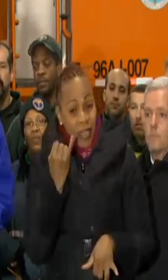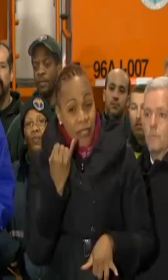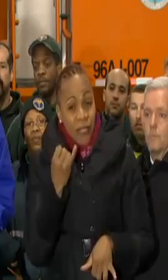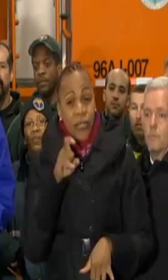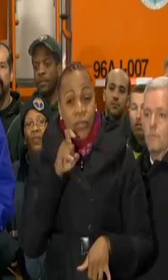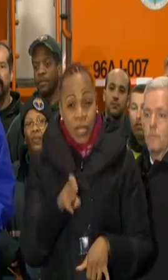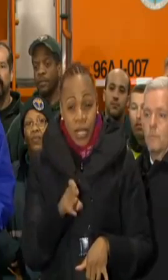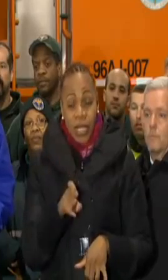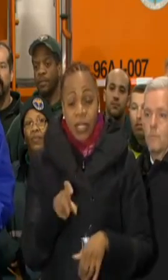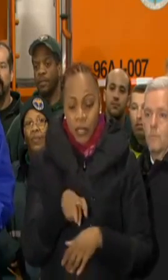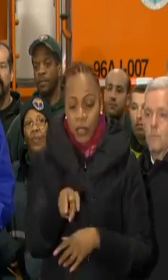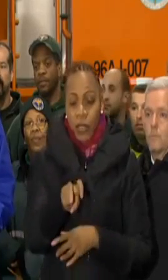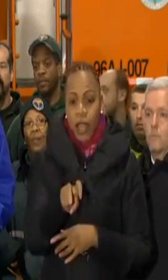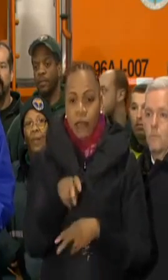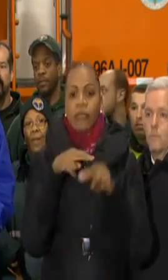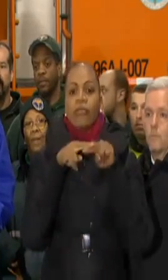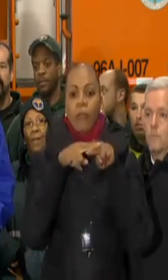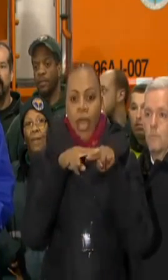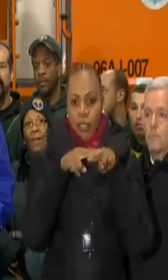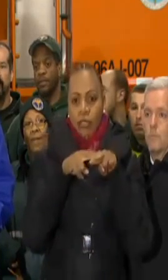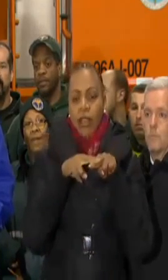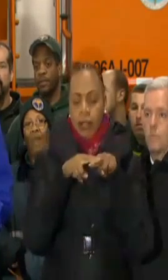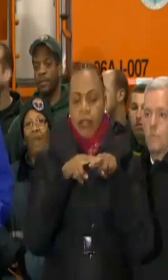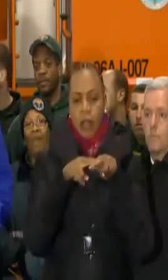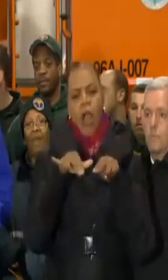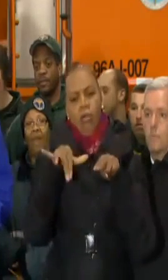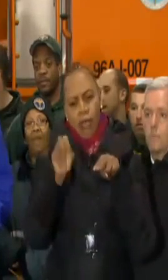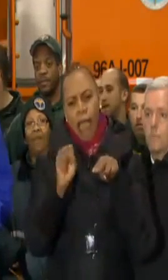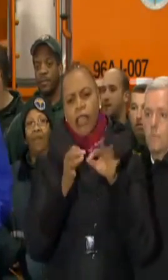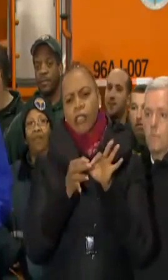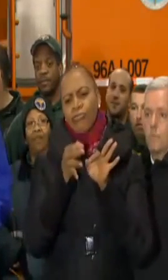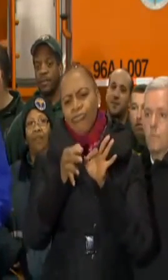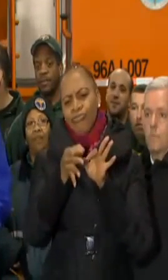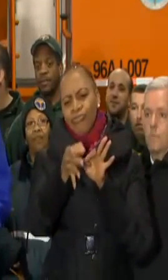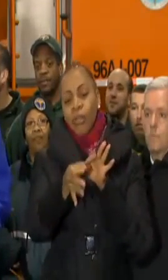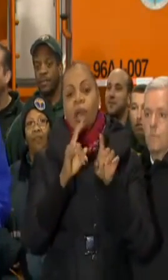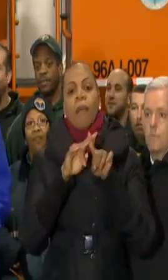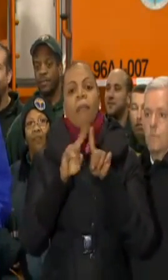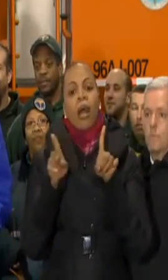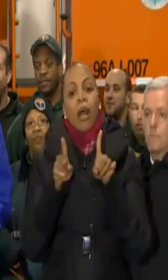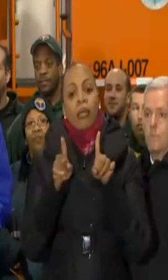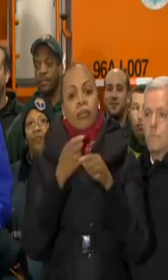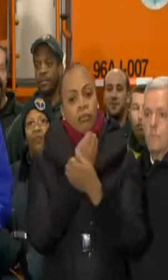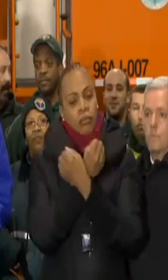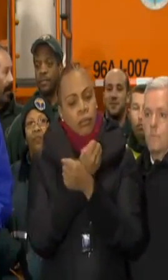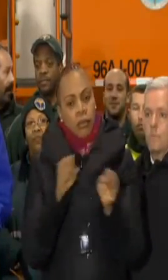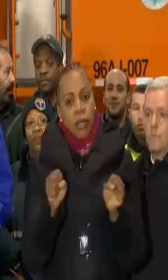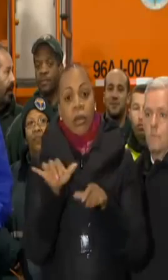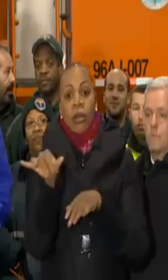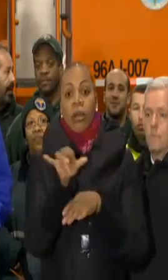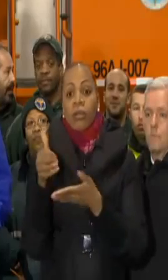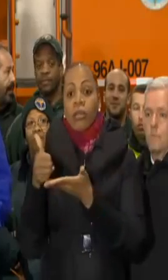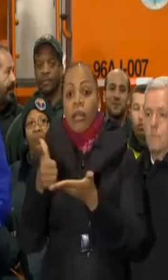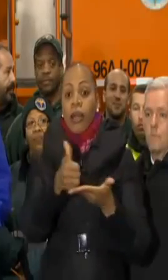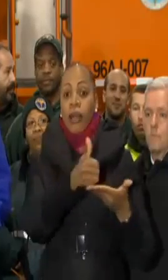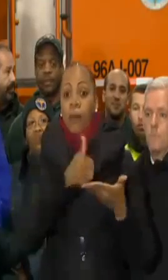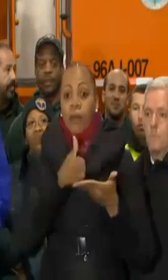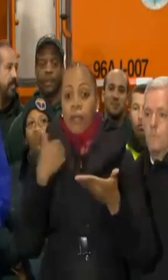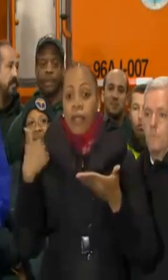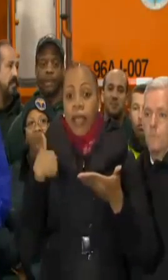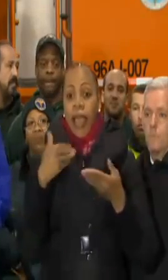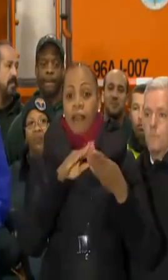take mass transit. Yes, there will be some delays, but it will be safe, and it will help us to get the